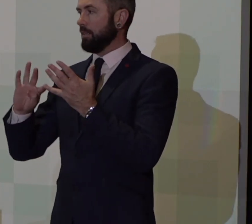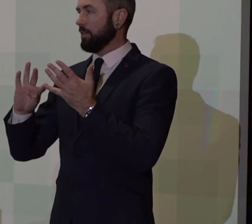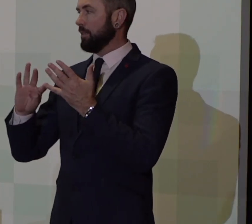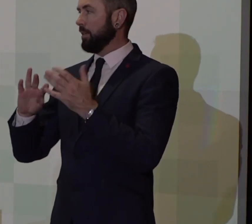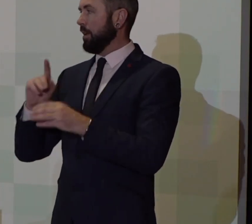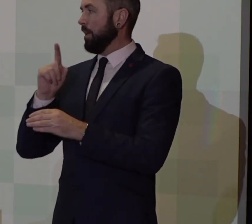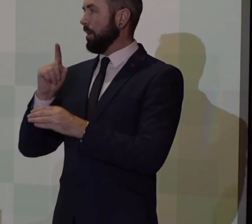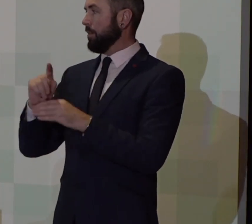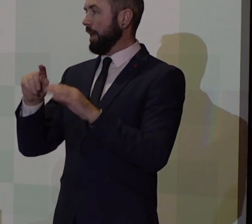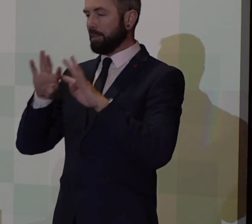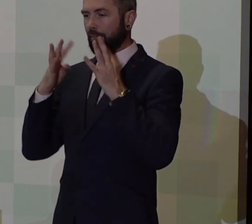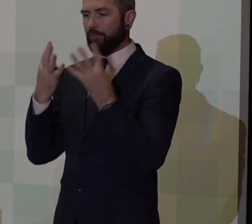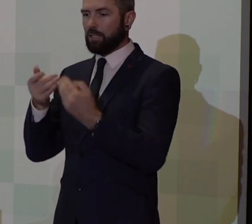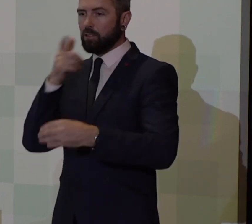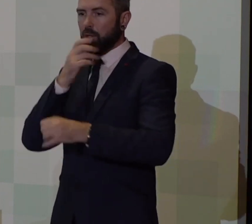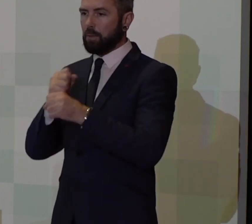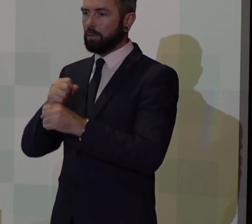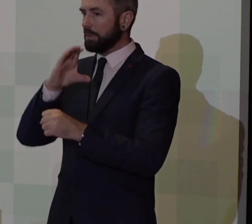It talks about